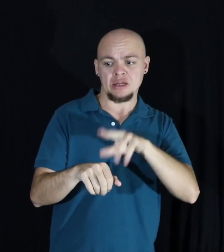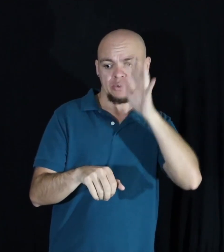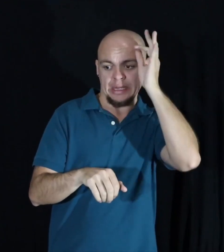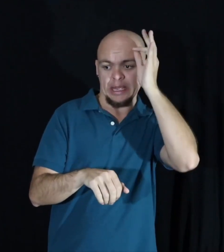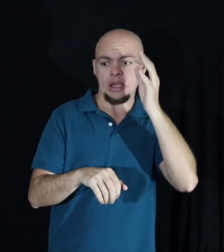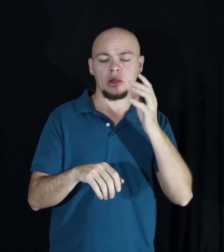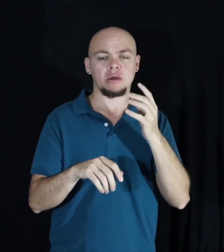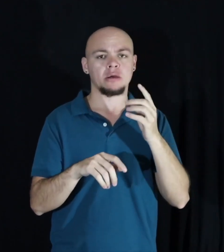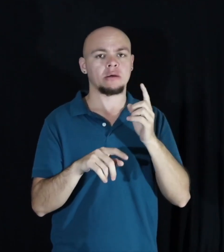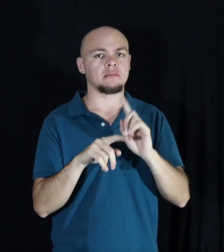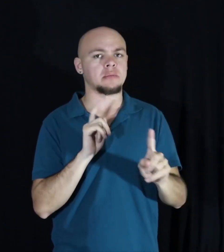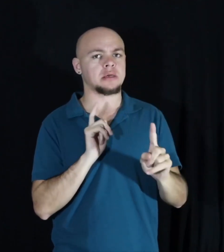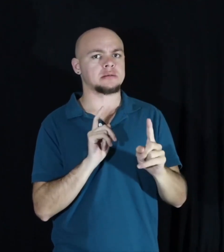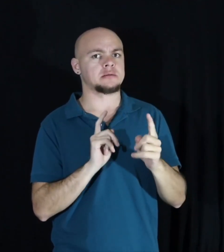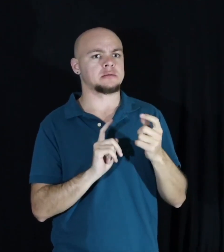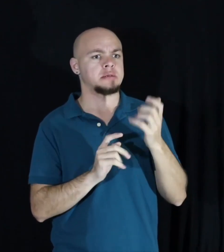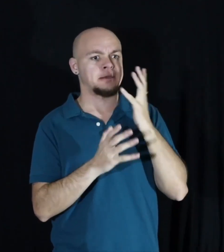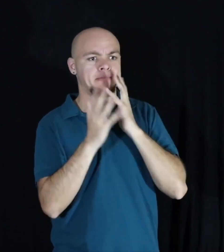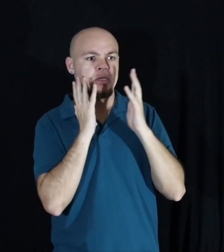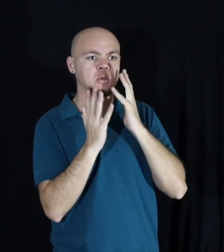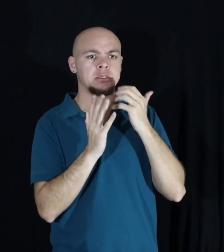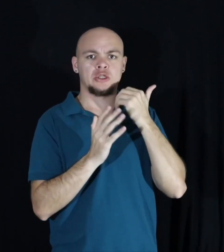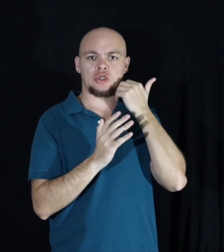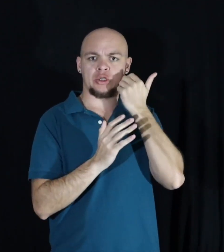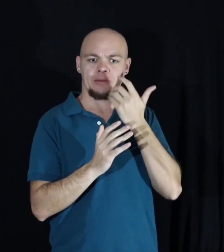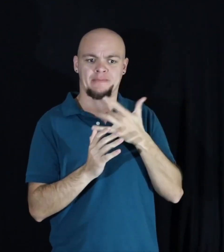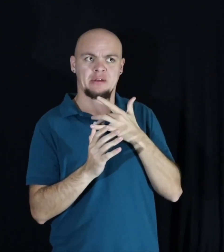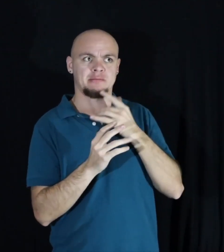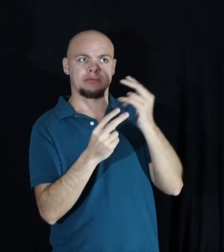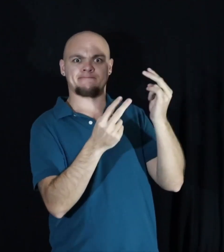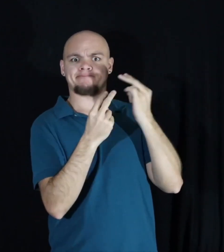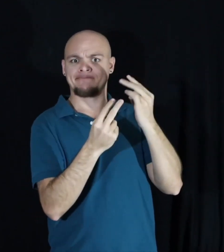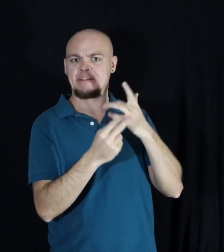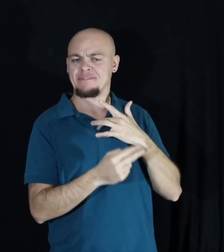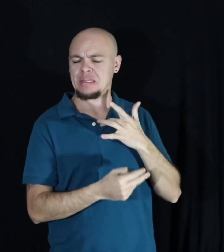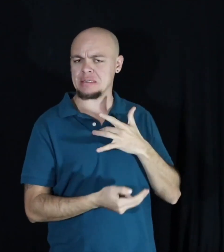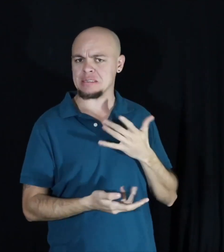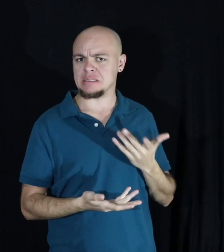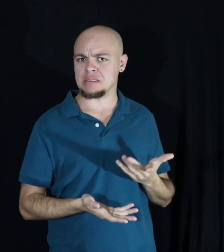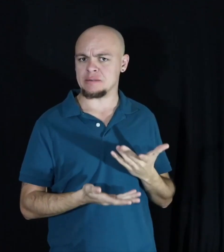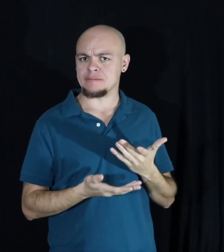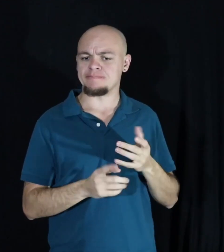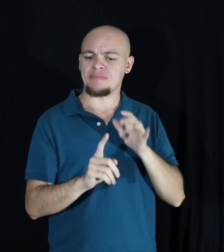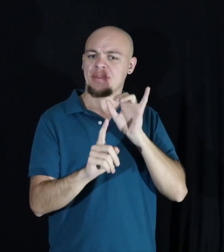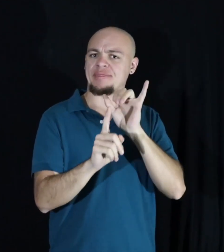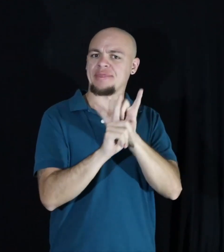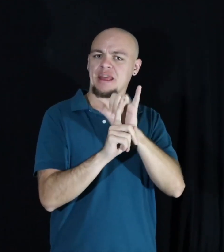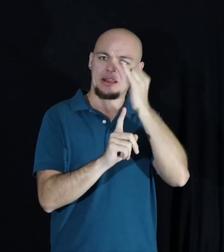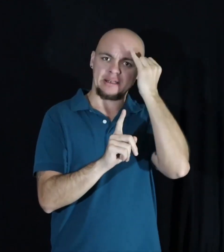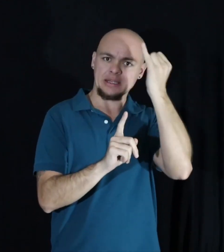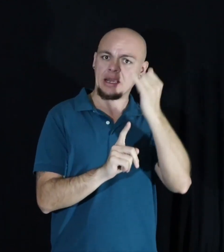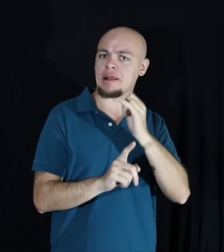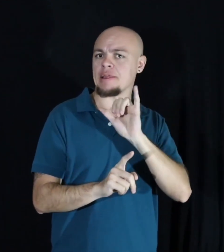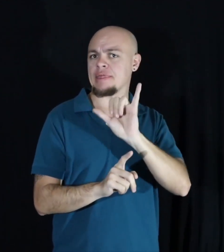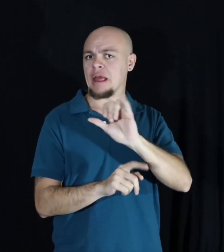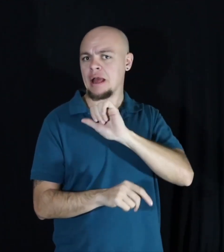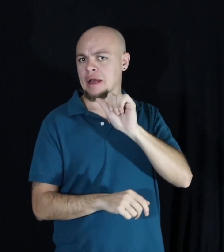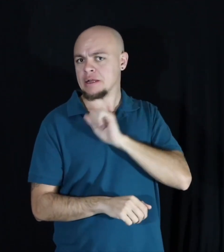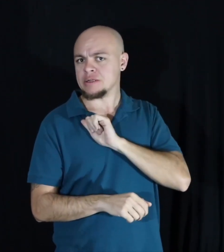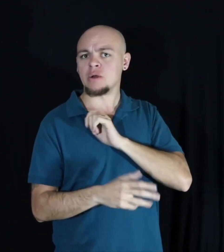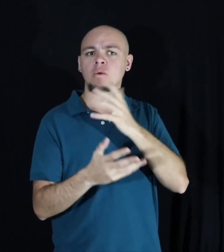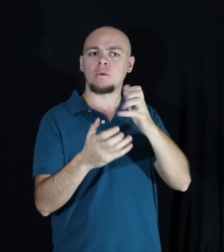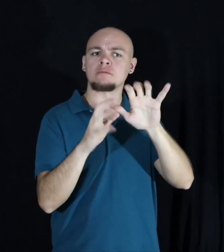appropriate, we ourselves are embarrassed and ashamed due to the way society makes us feel. It's exactly these ideas and attitudes that we aim to destroy